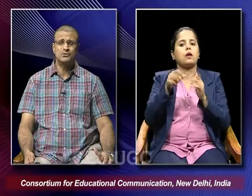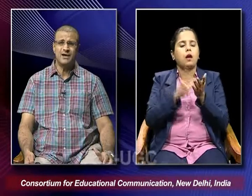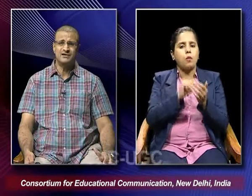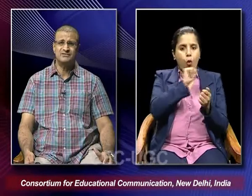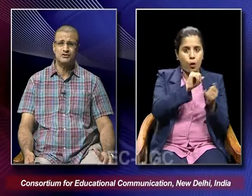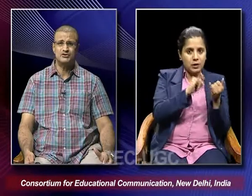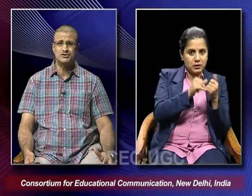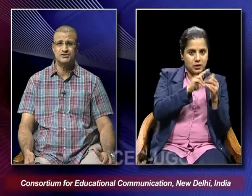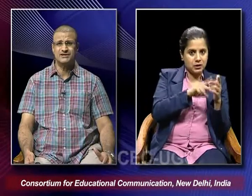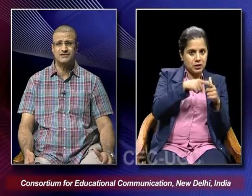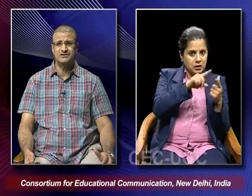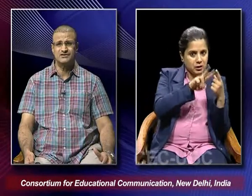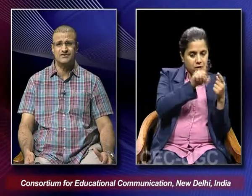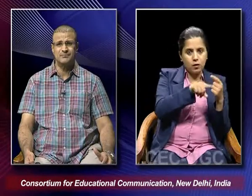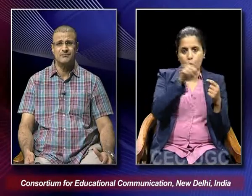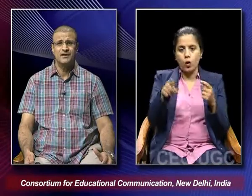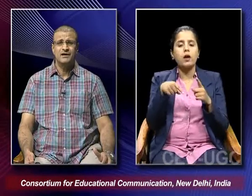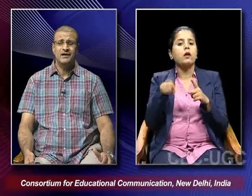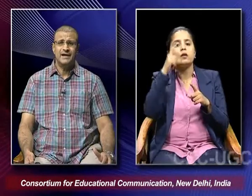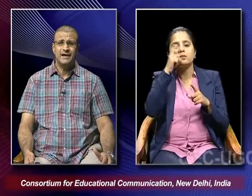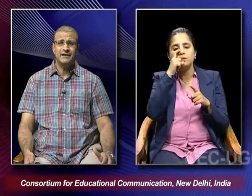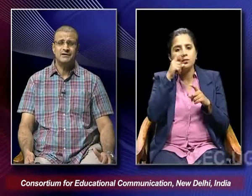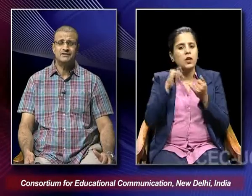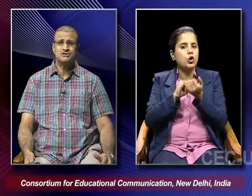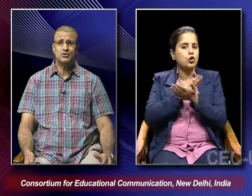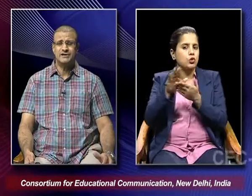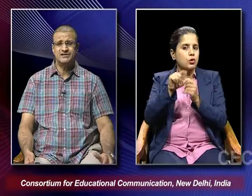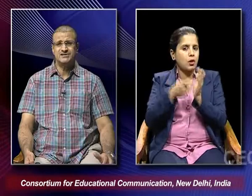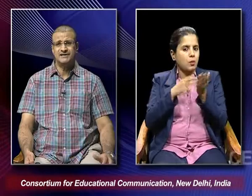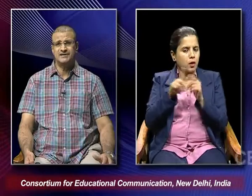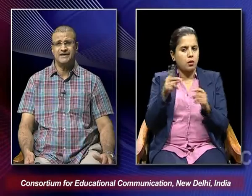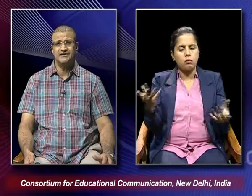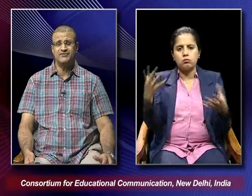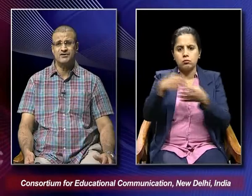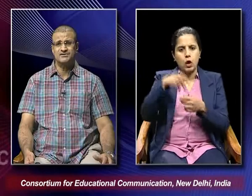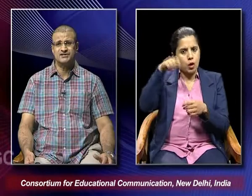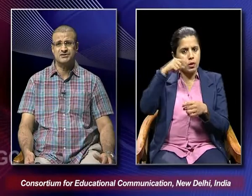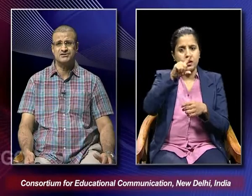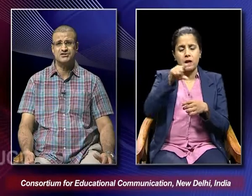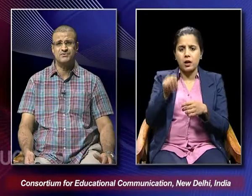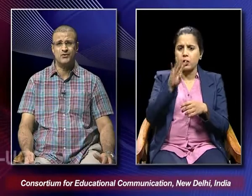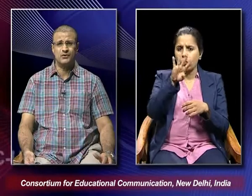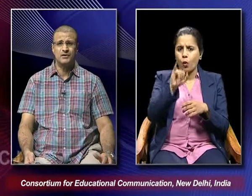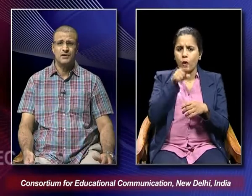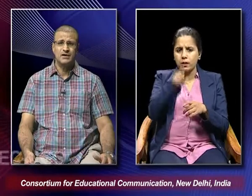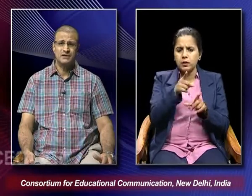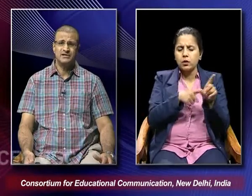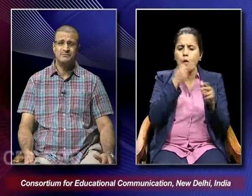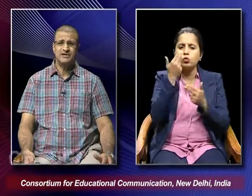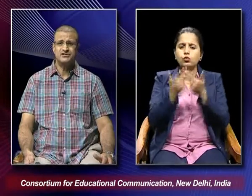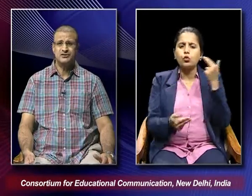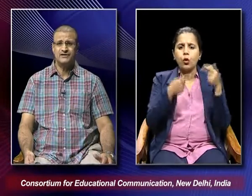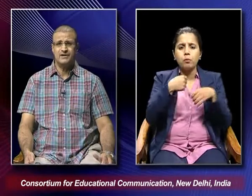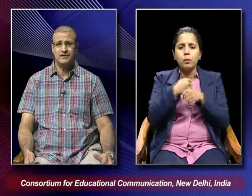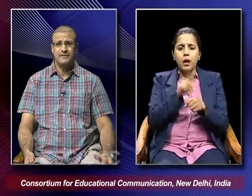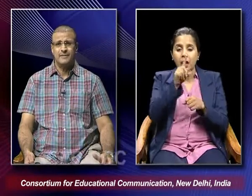Sanjeev Kumar, they were also associated with this film. And the story is set in 1946, just before the